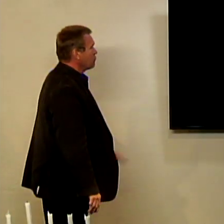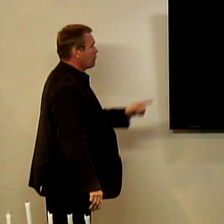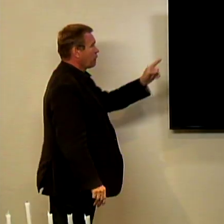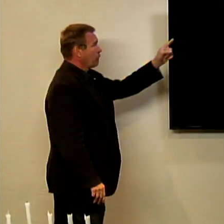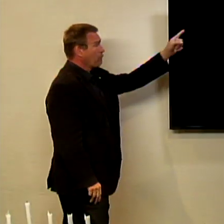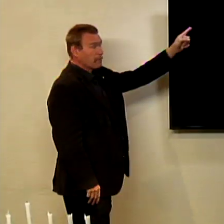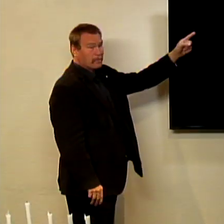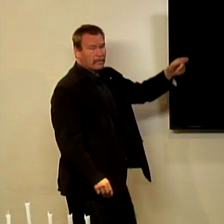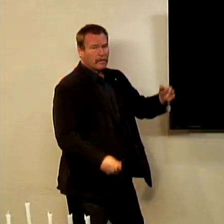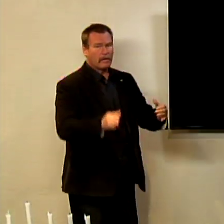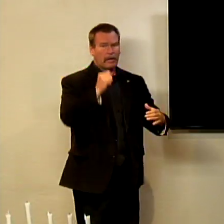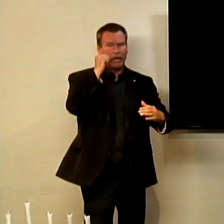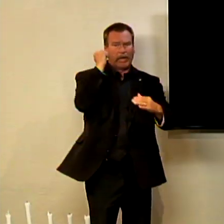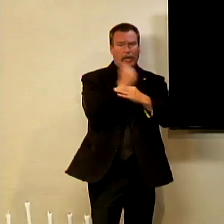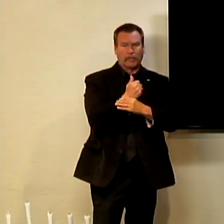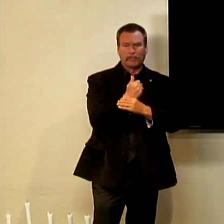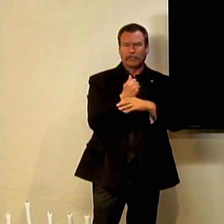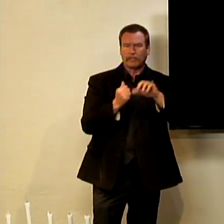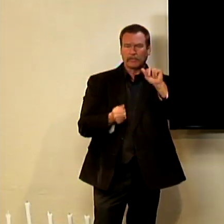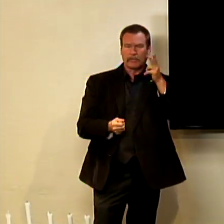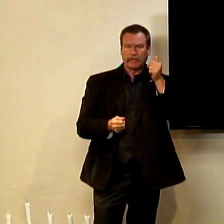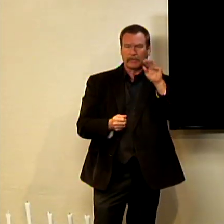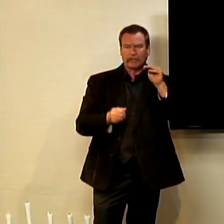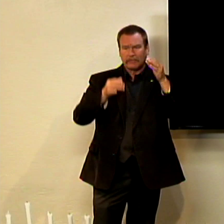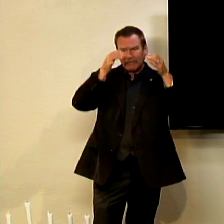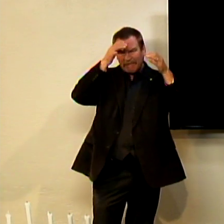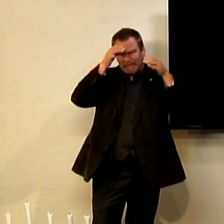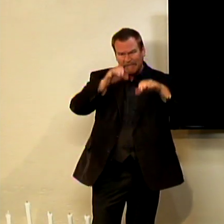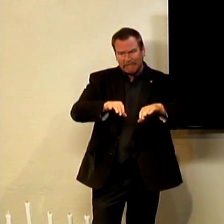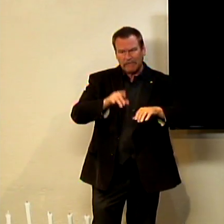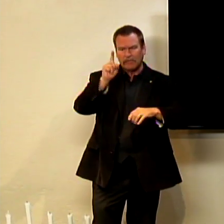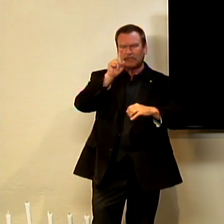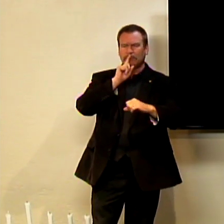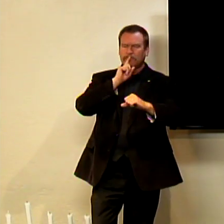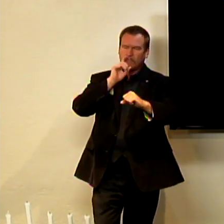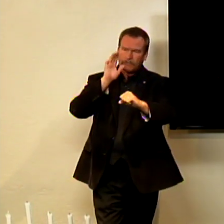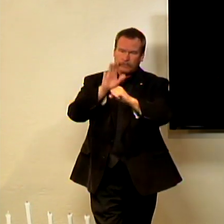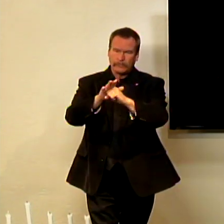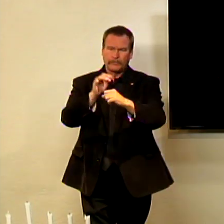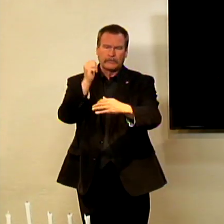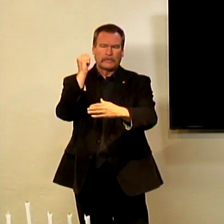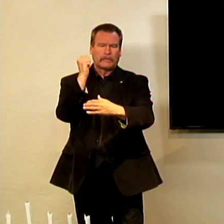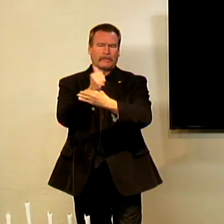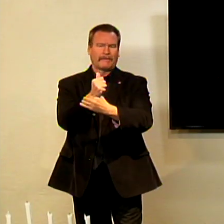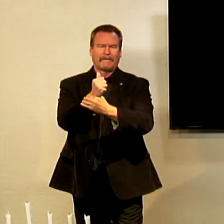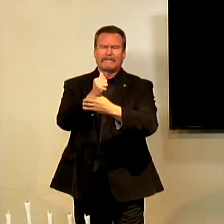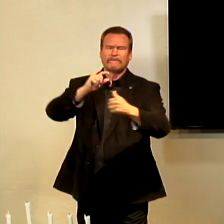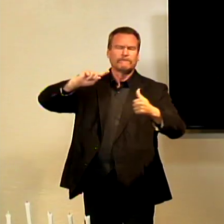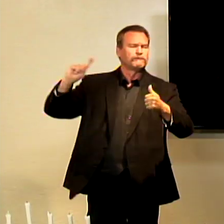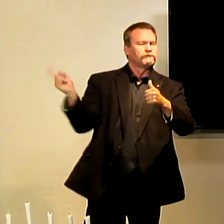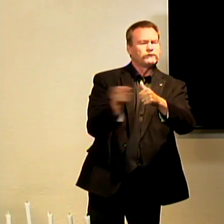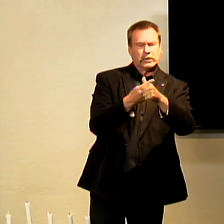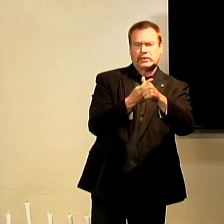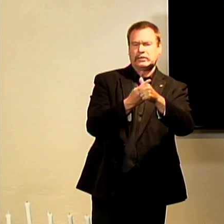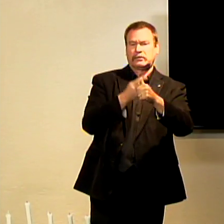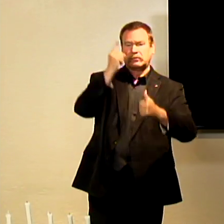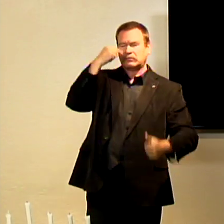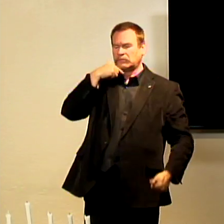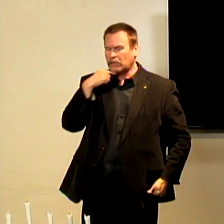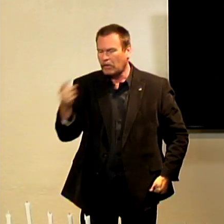people? Now we see it goes as far back as Abraham's covenant. Now